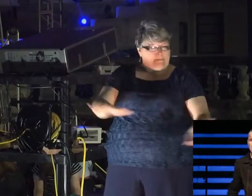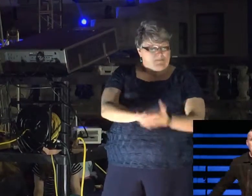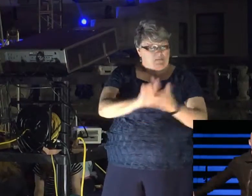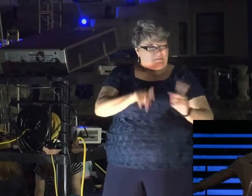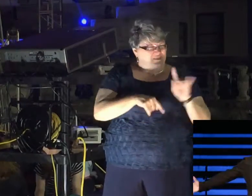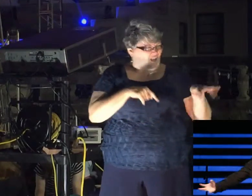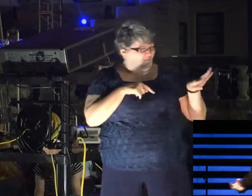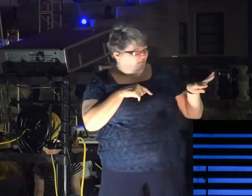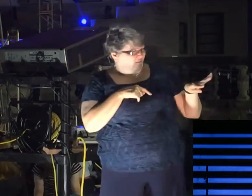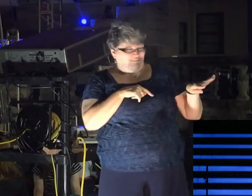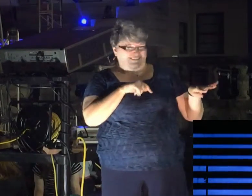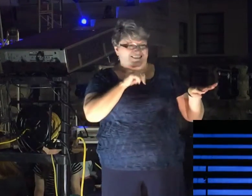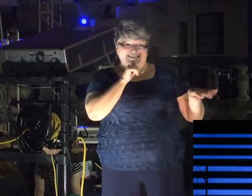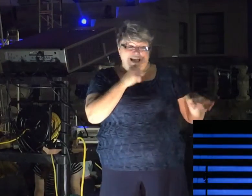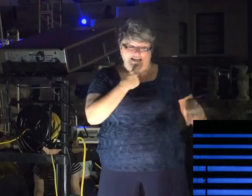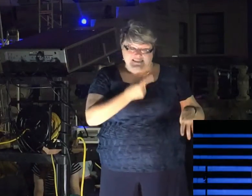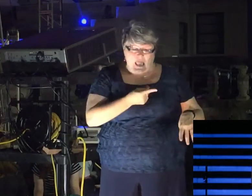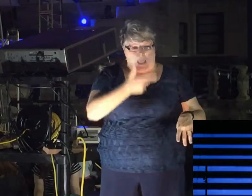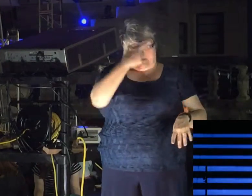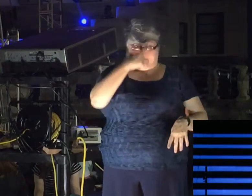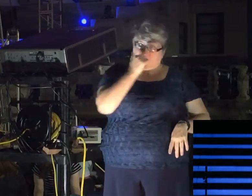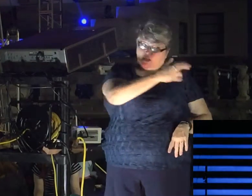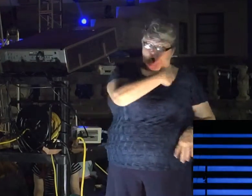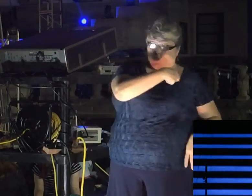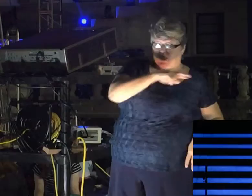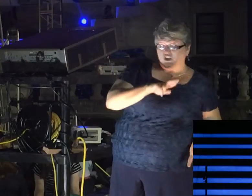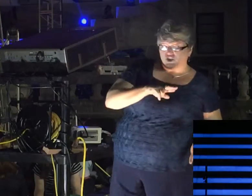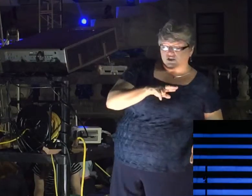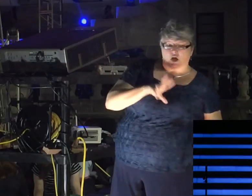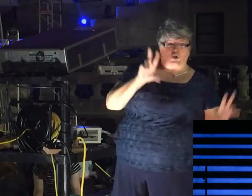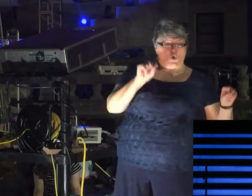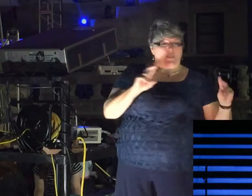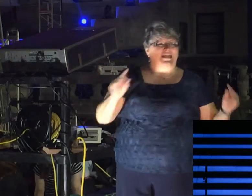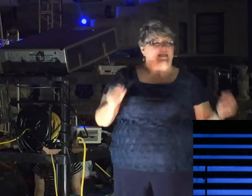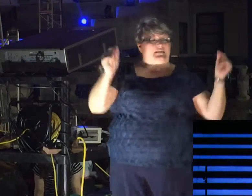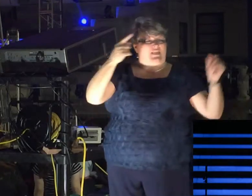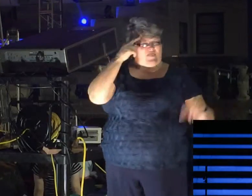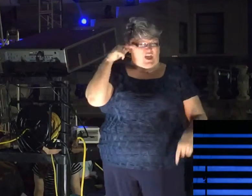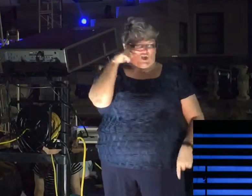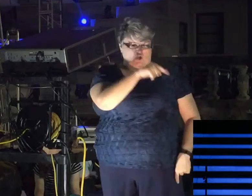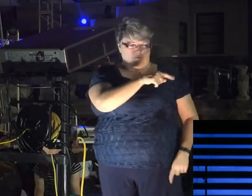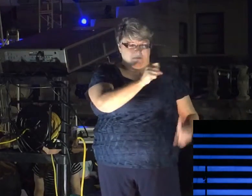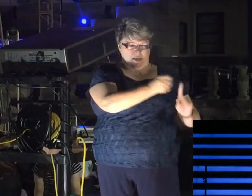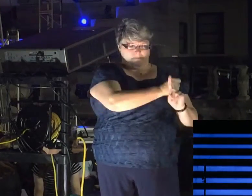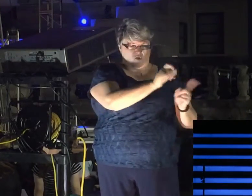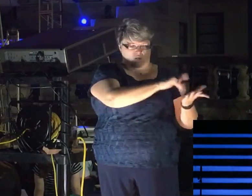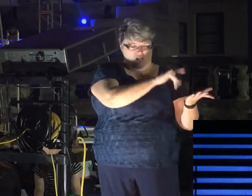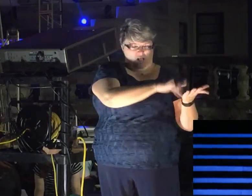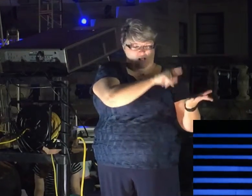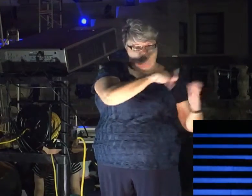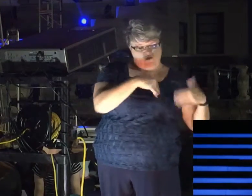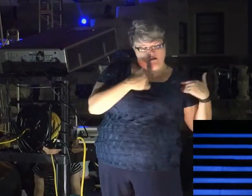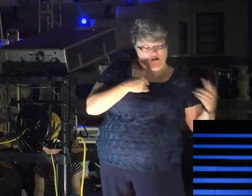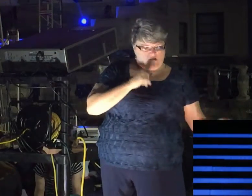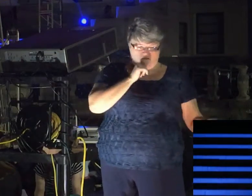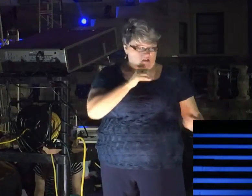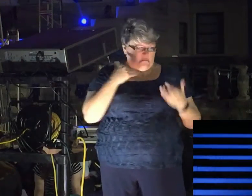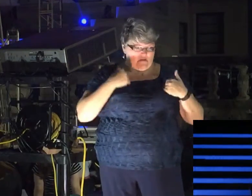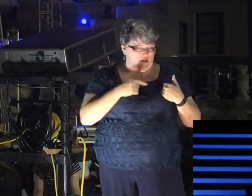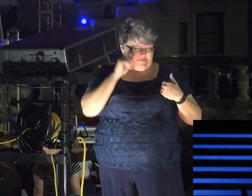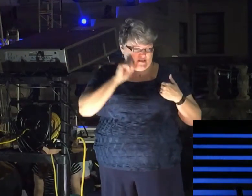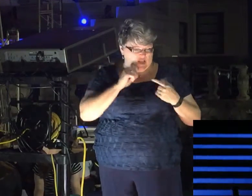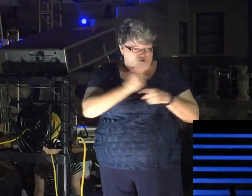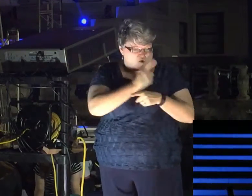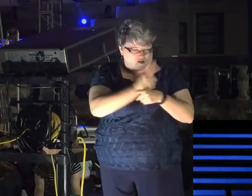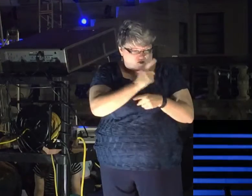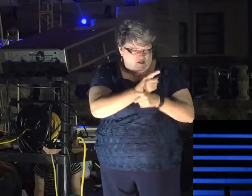said, increasingly, I hear people say, is that because of your religious convictions? They instantly think you were maybe abused and traumatized, that